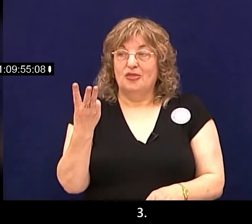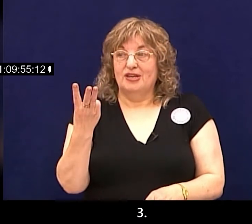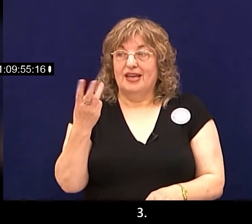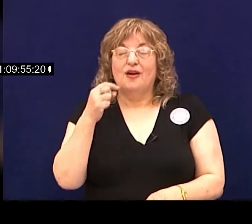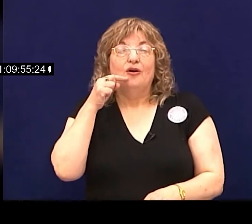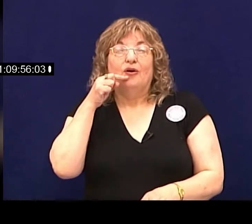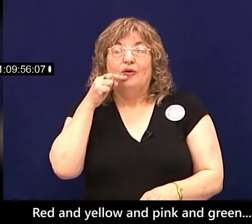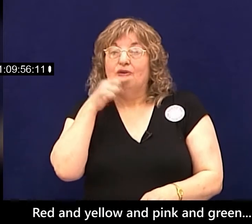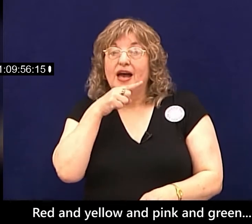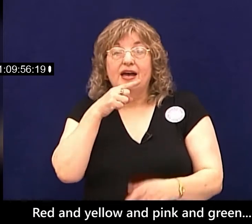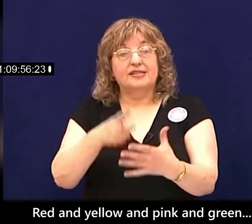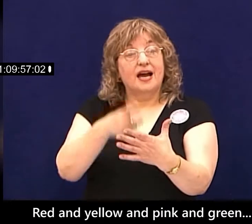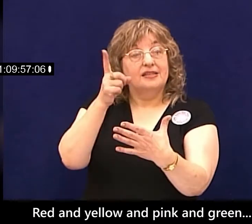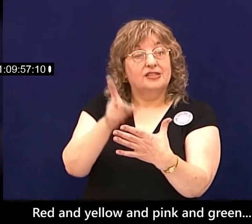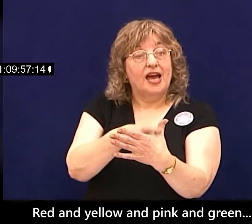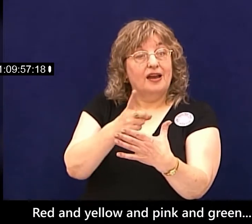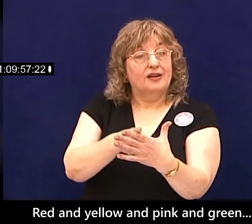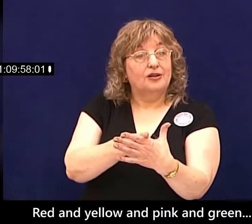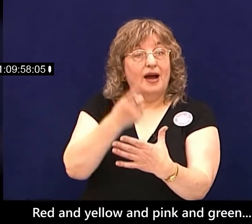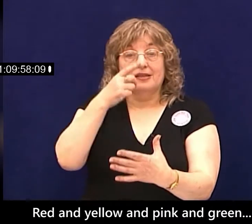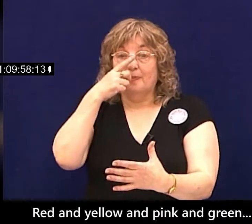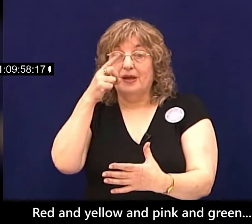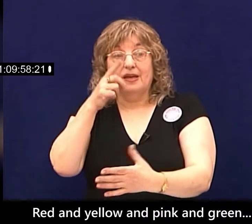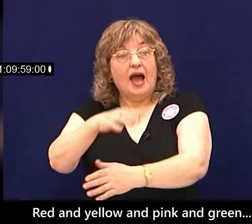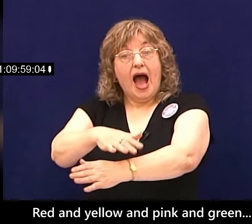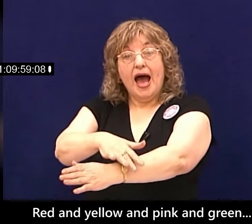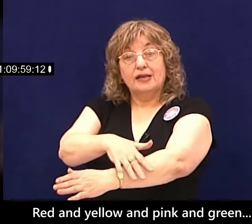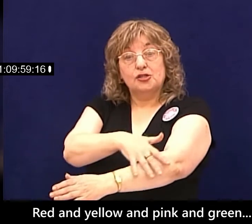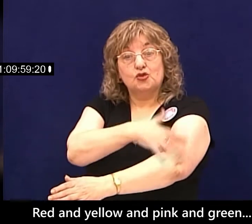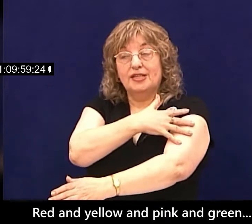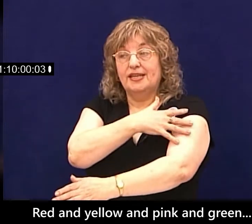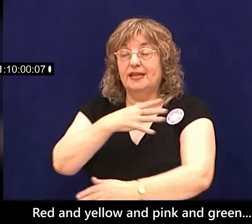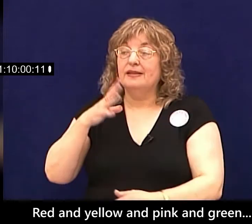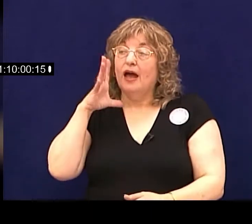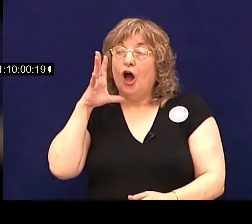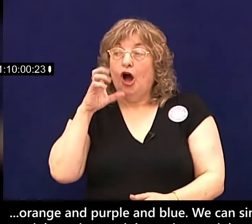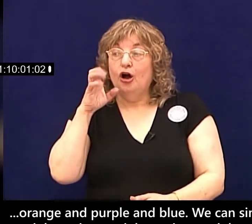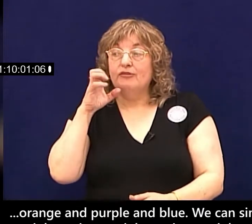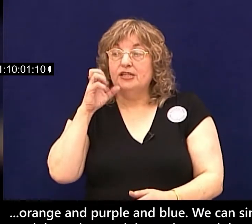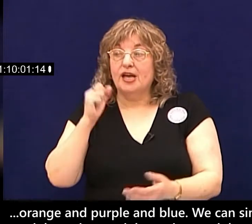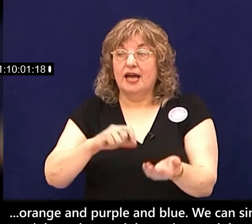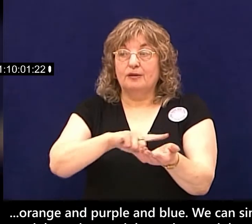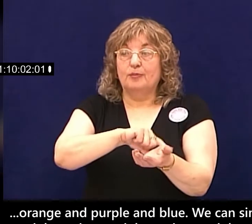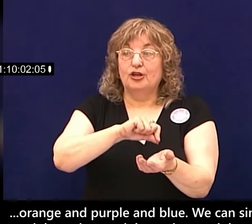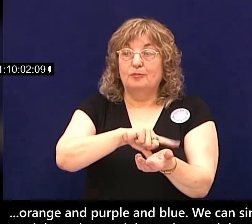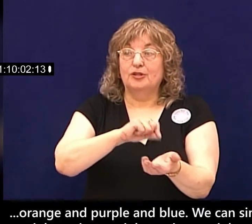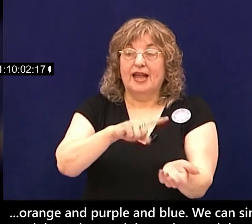3. Red and yellow and pink and green, orange and purple